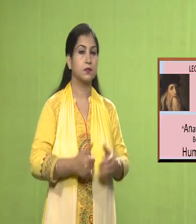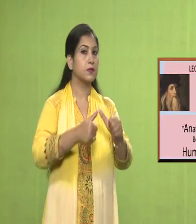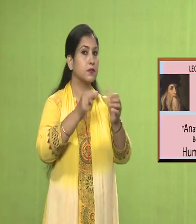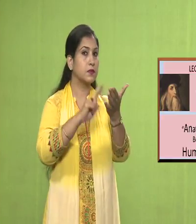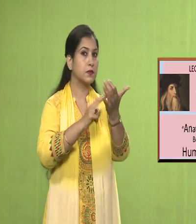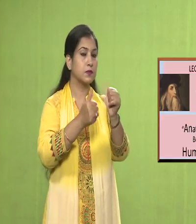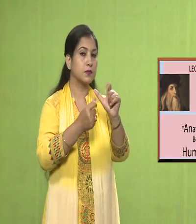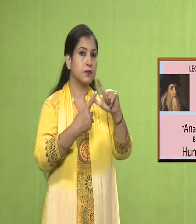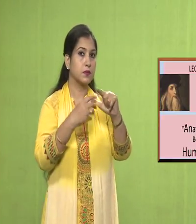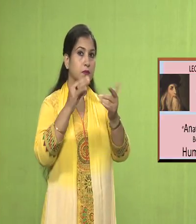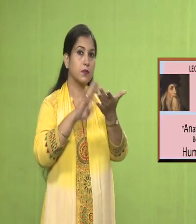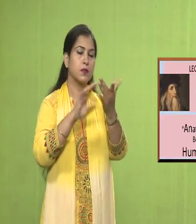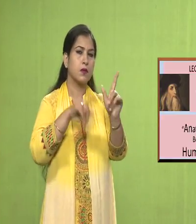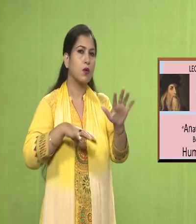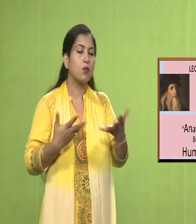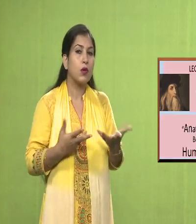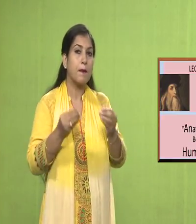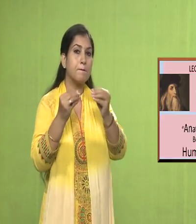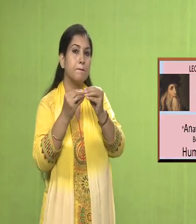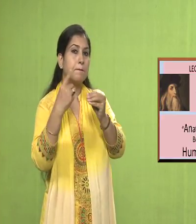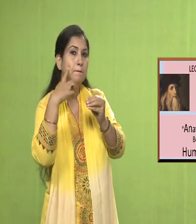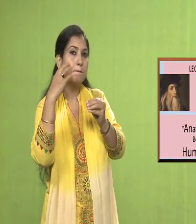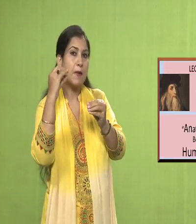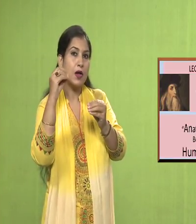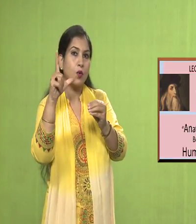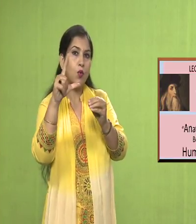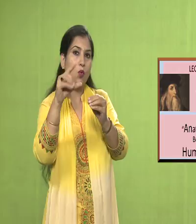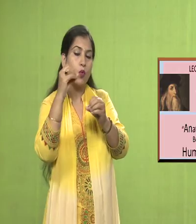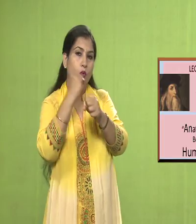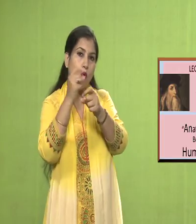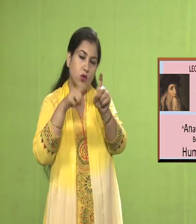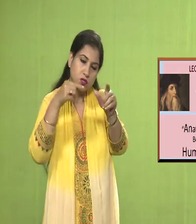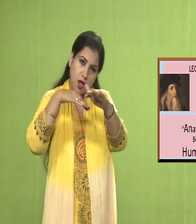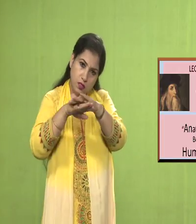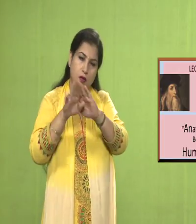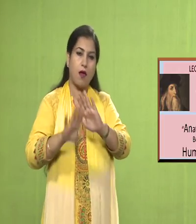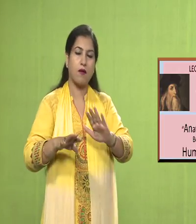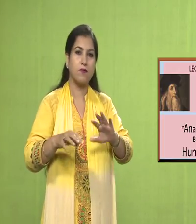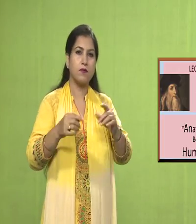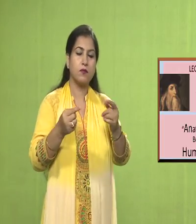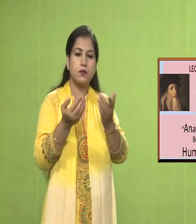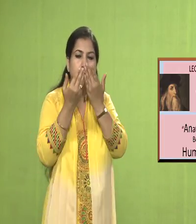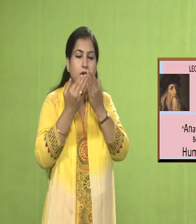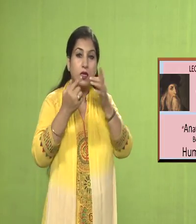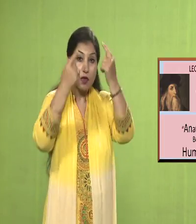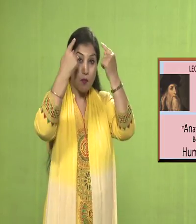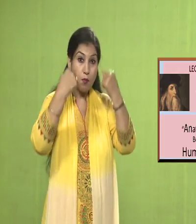Anatomy is a branch of biology that studies the body structure of human